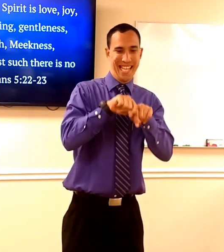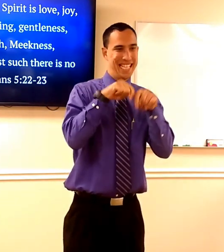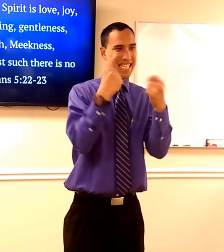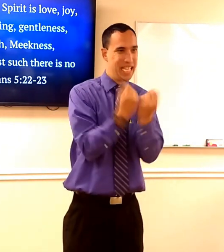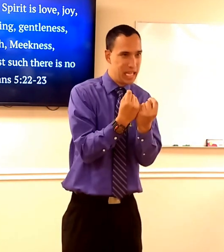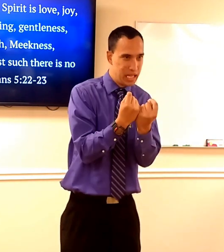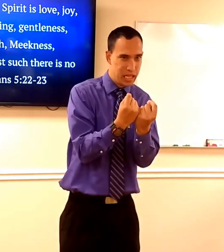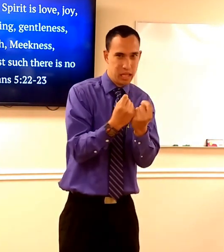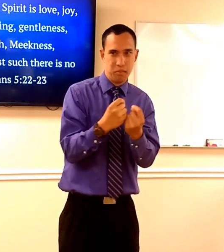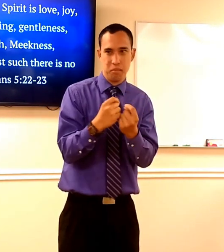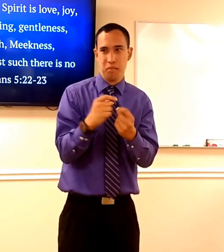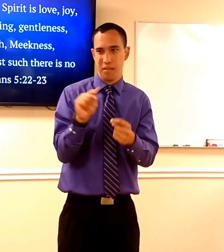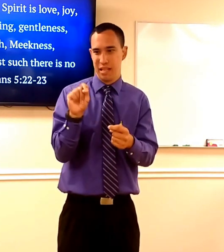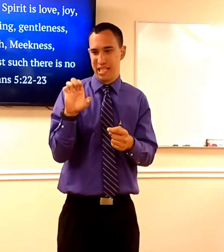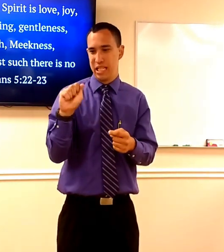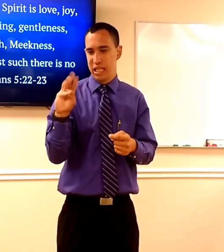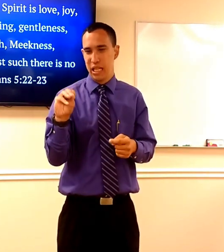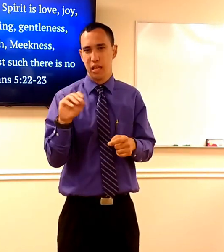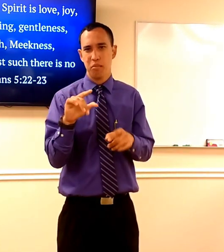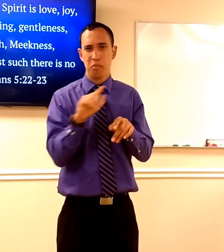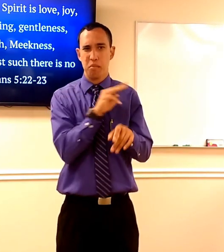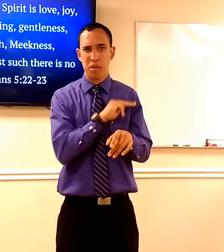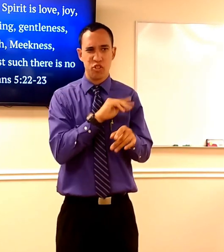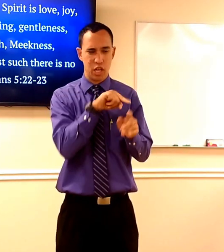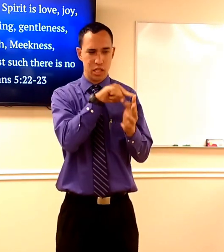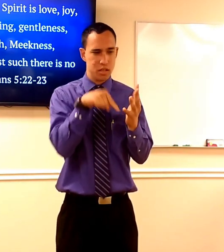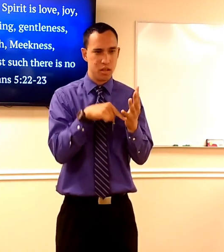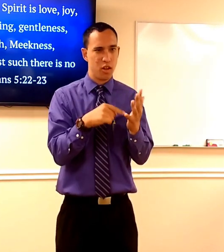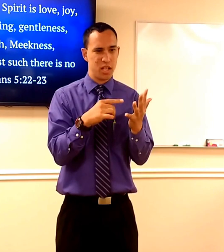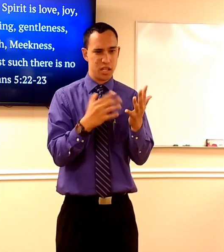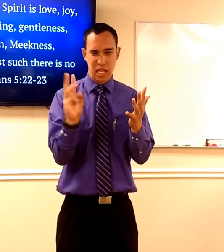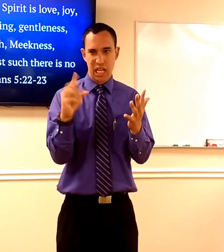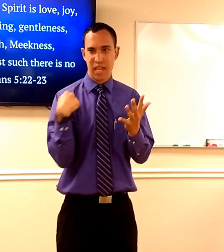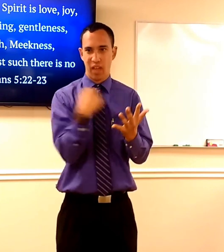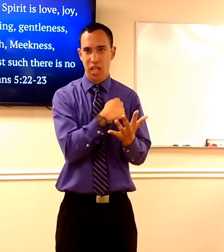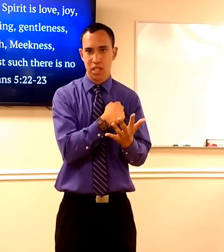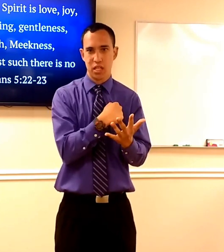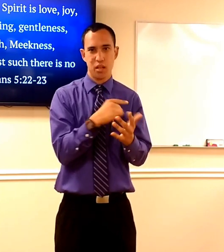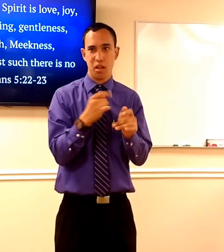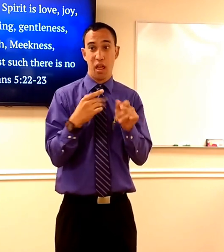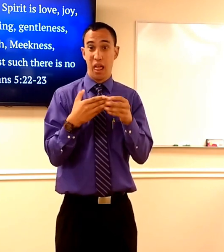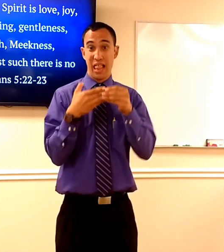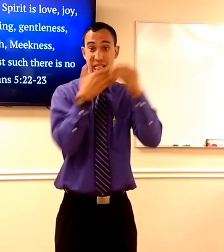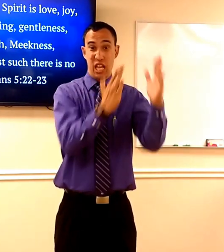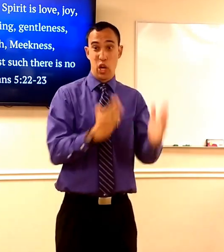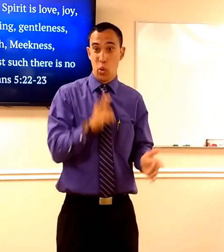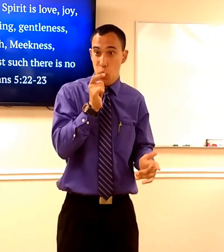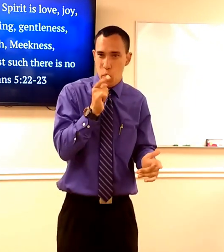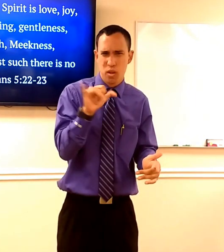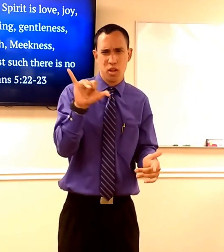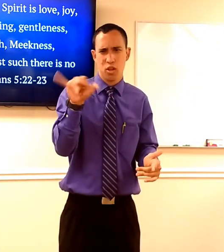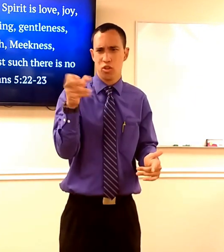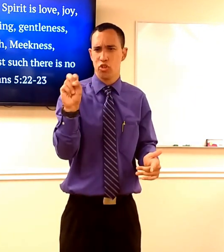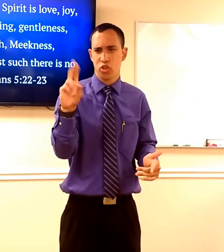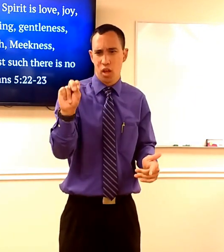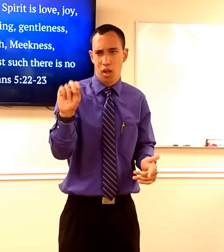Oh, he said, I'm part of the mission's team, there's six of us, the leaders are who,